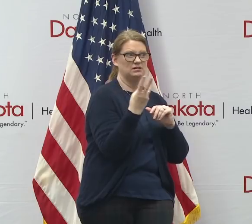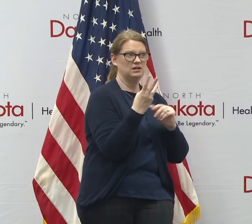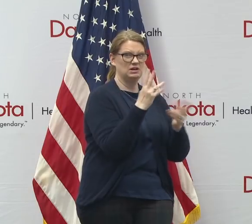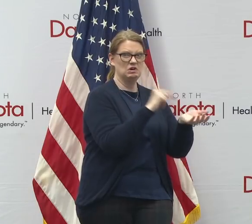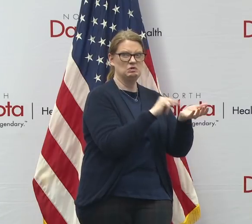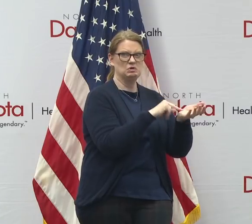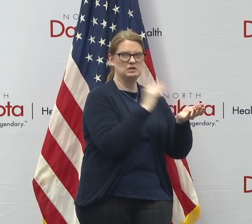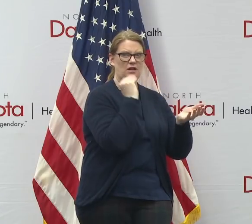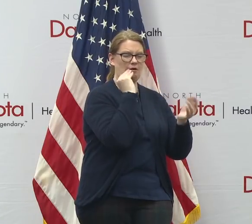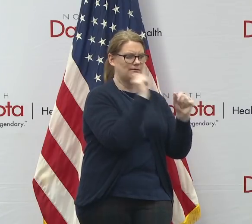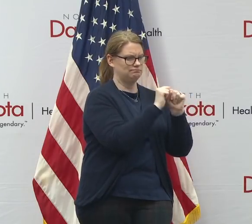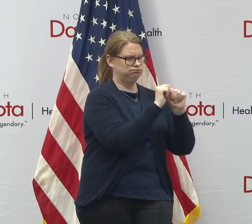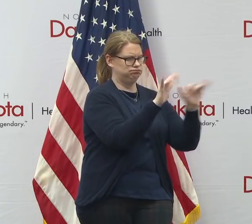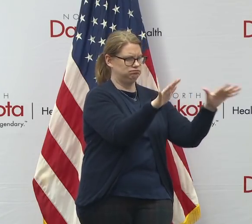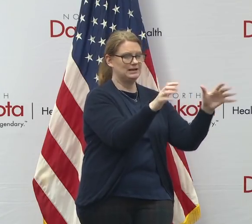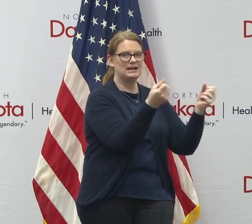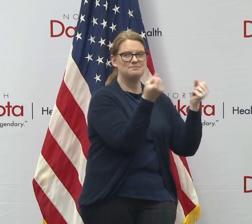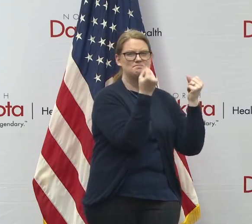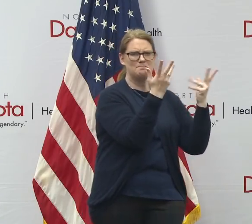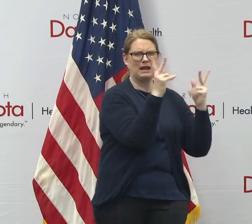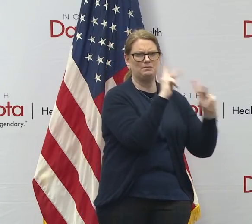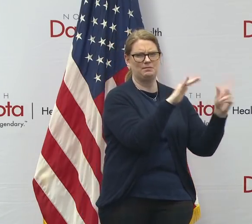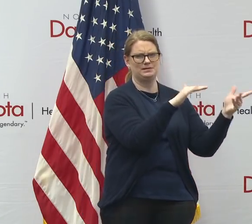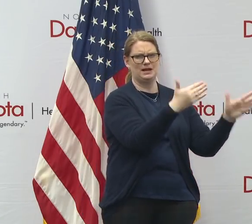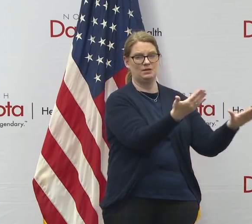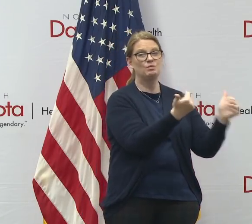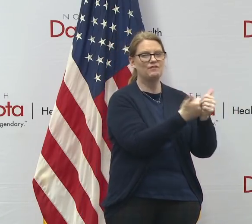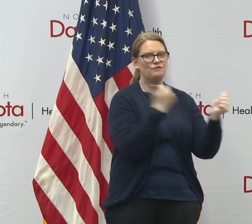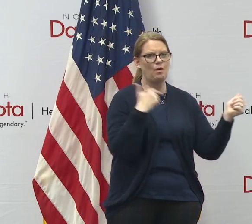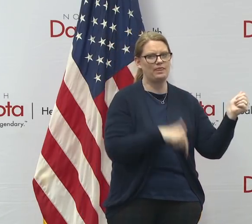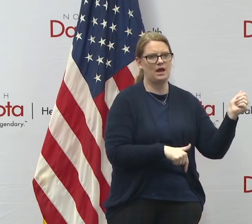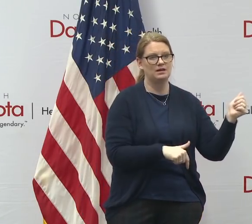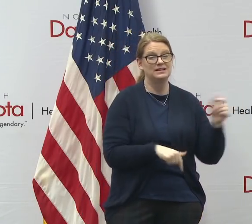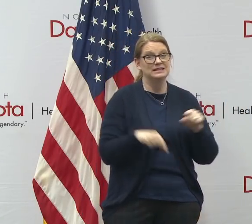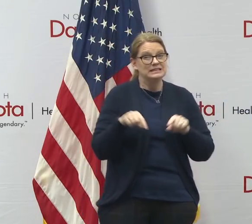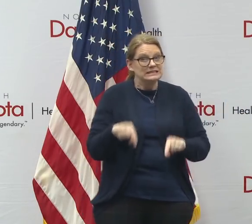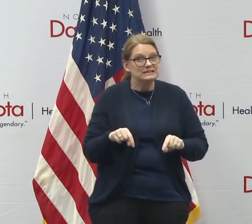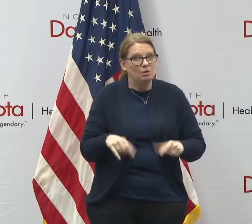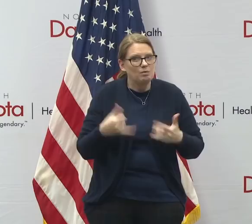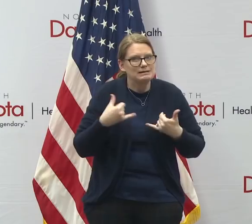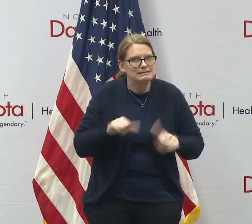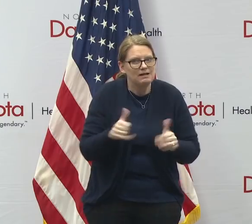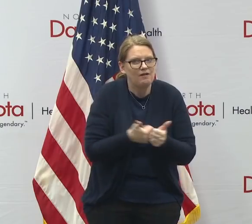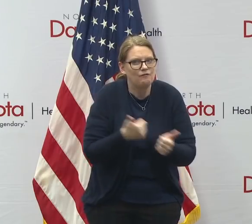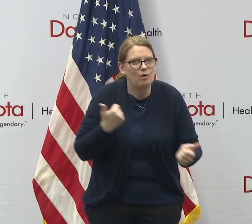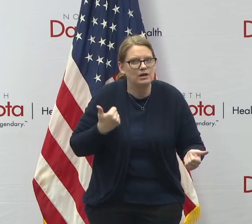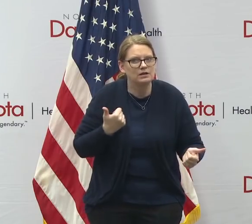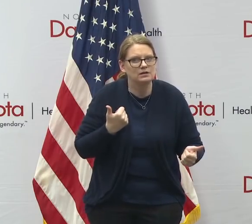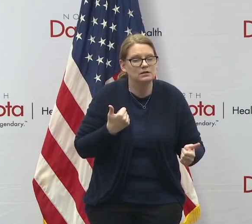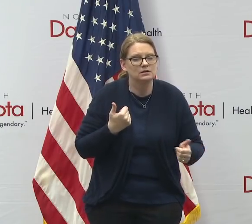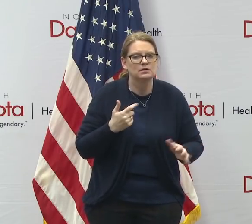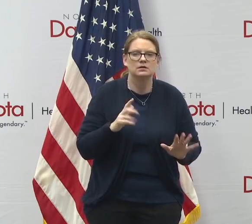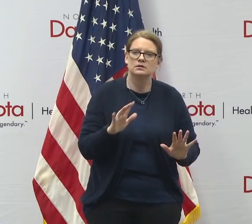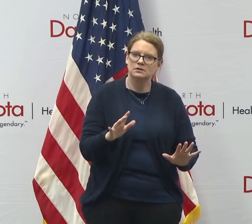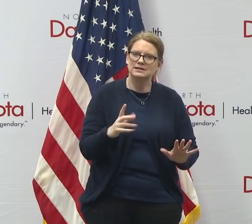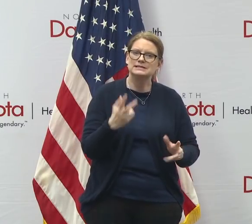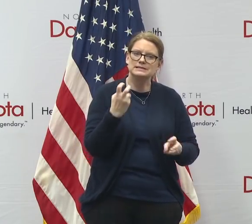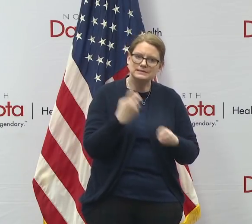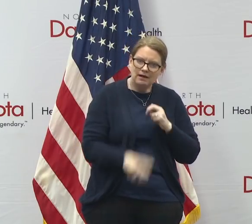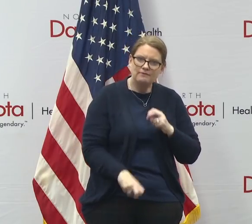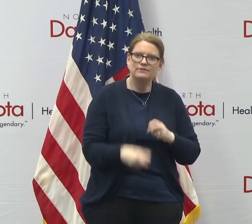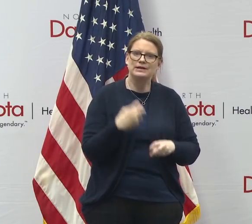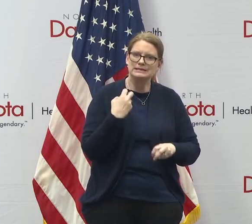have led to multiple fatalities. We've been able to avoid that. We'd like to continue down that. We understand that's hard, but